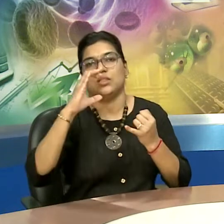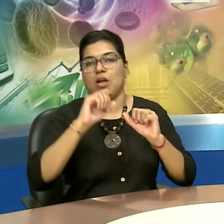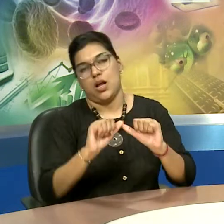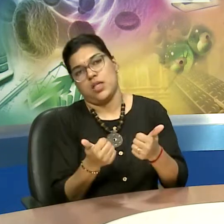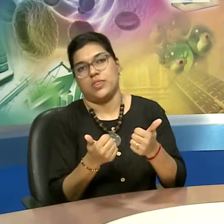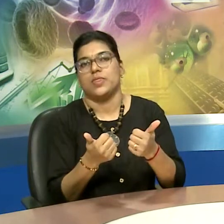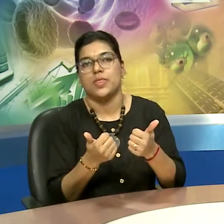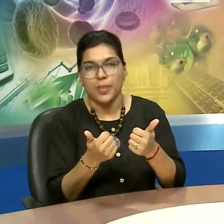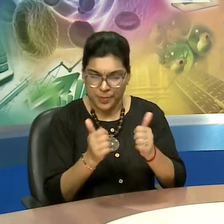government.